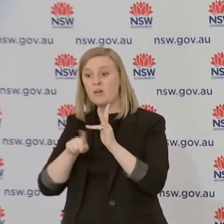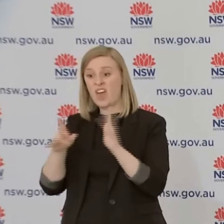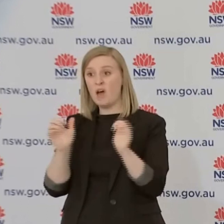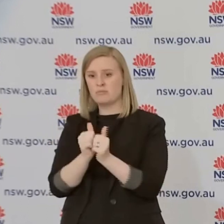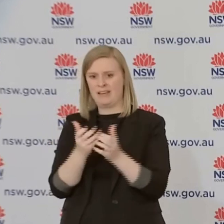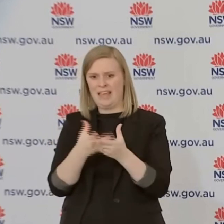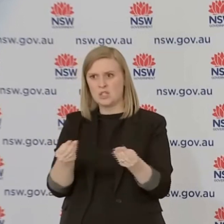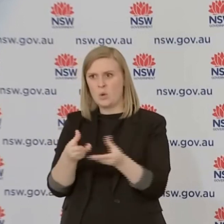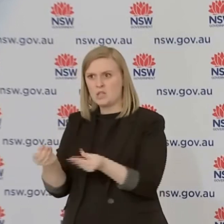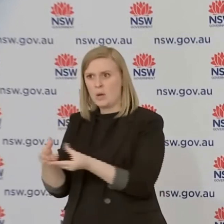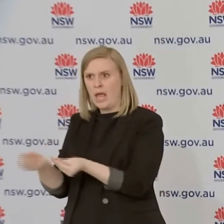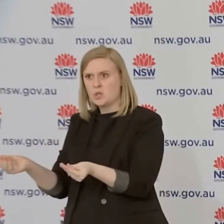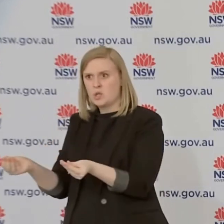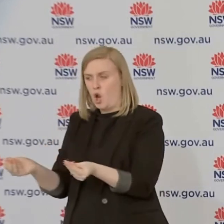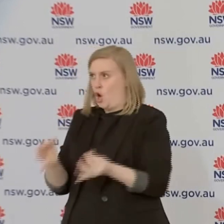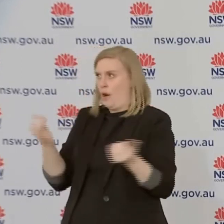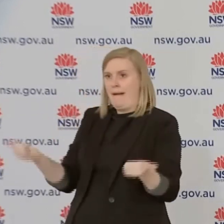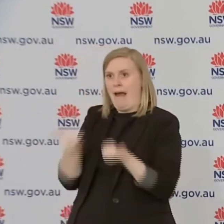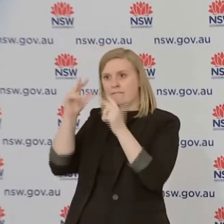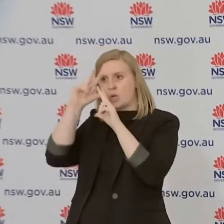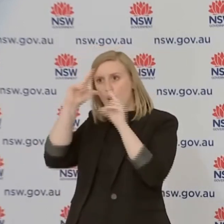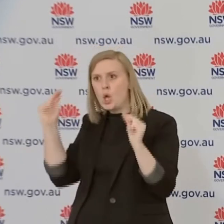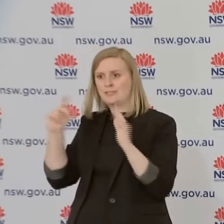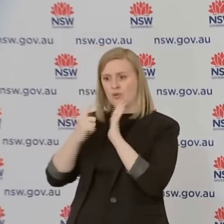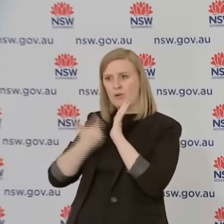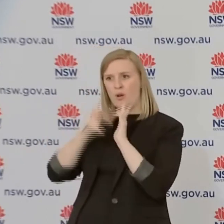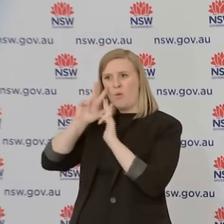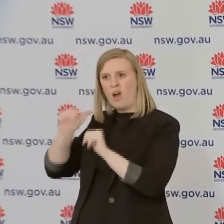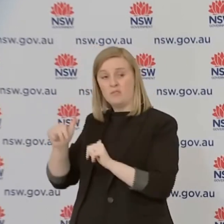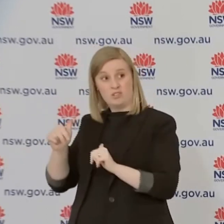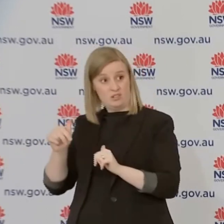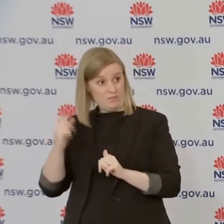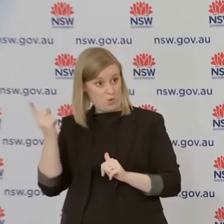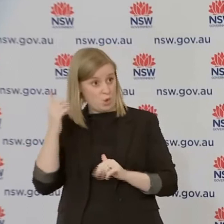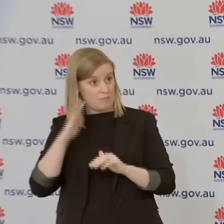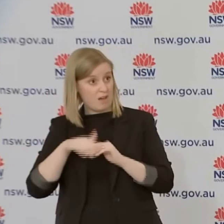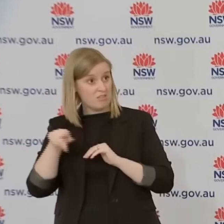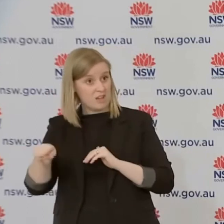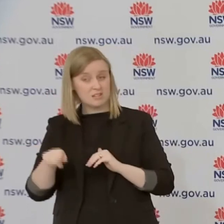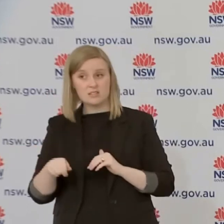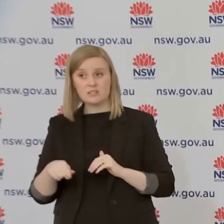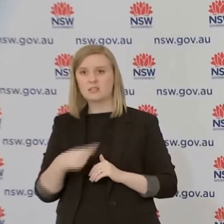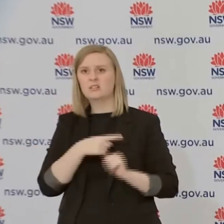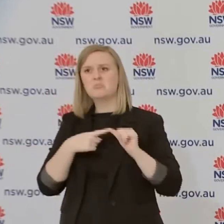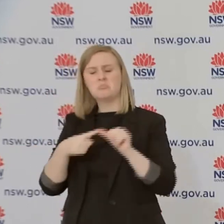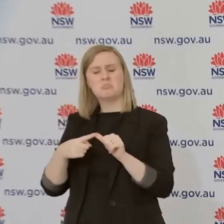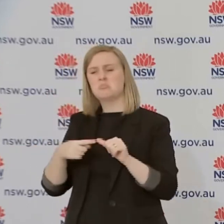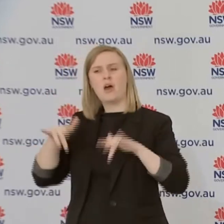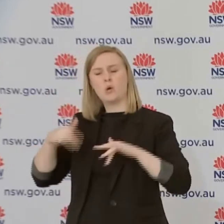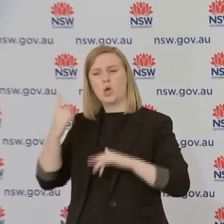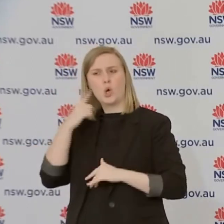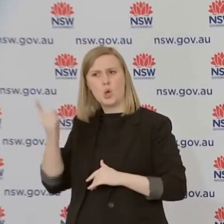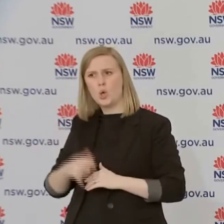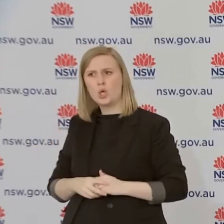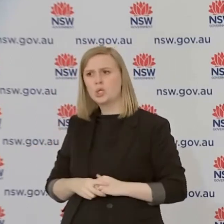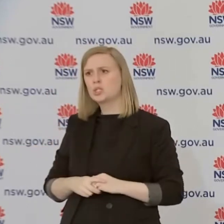Is it? I haven't heard that anybody who is... I mean, what I have heard is that the health system is making sure that